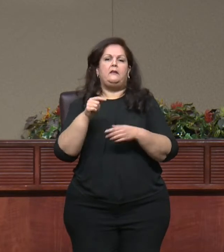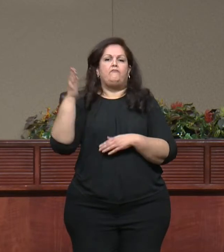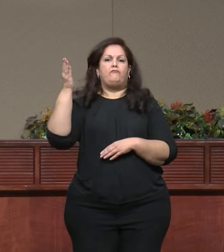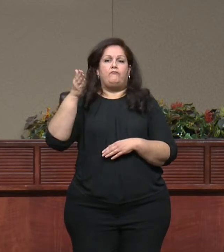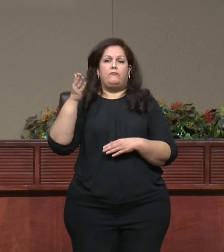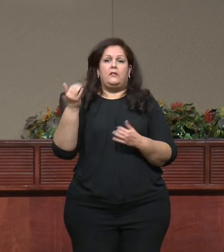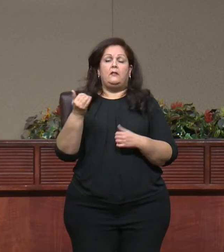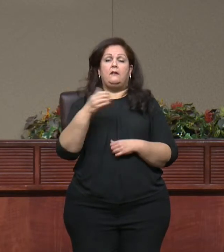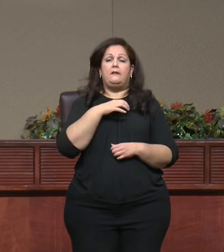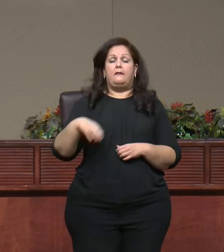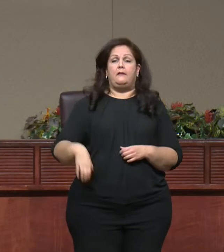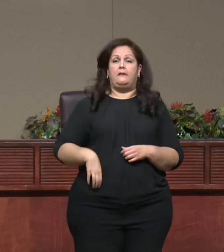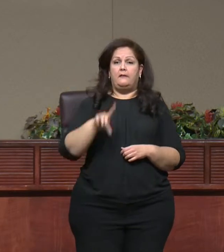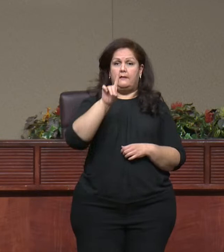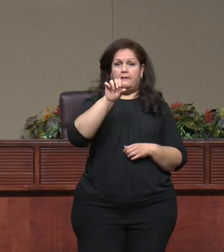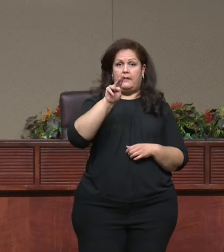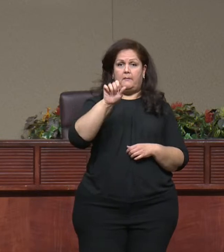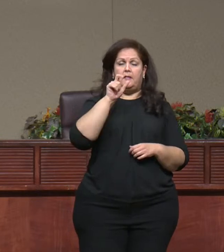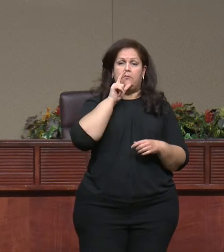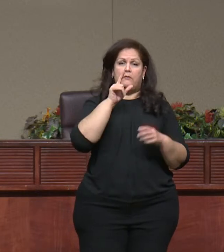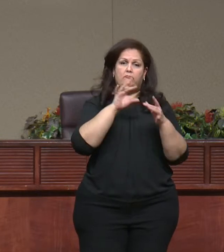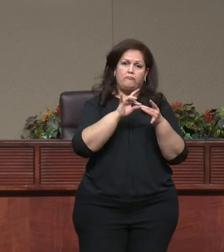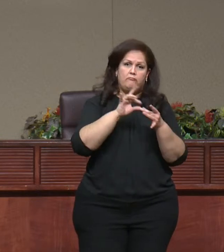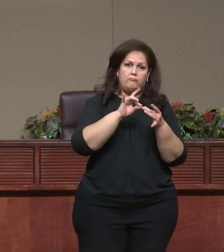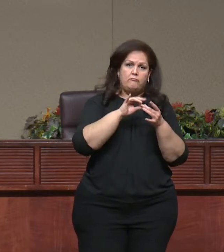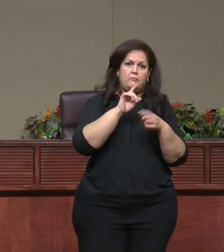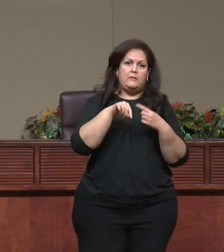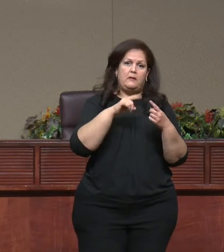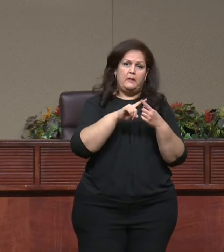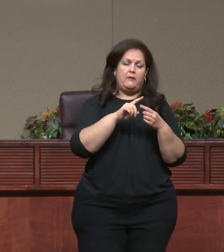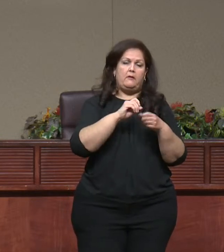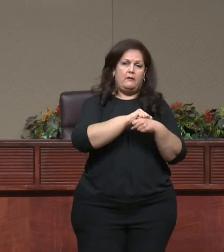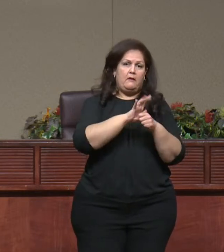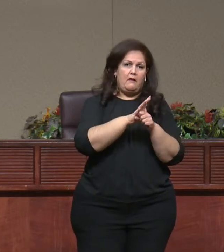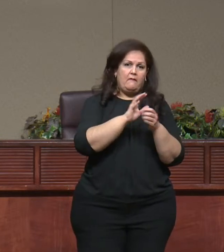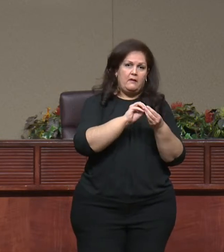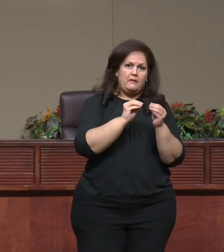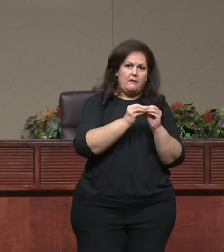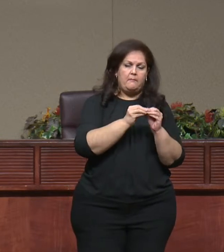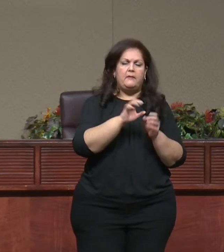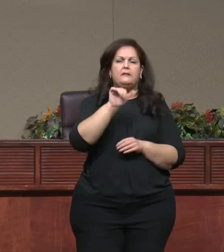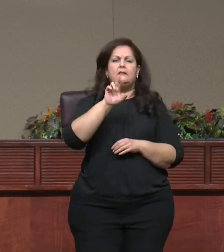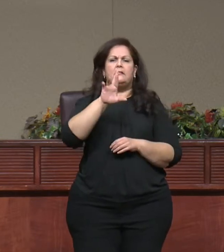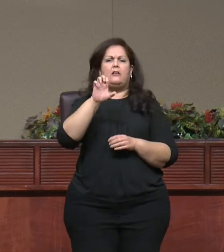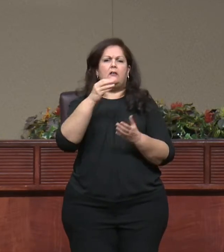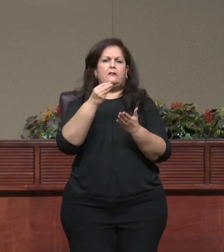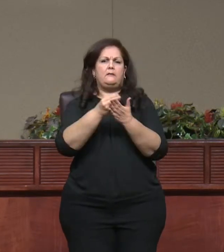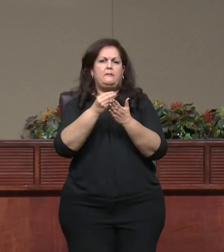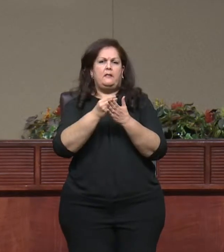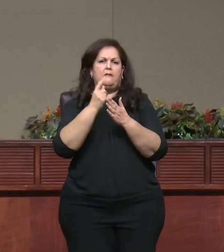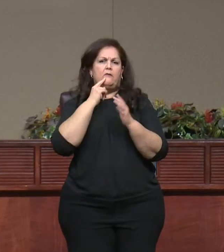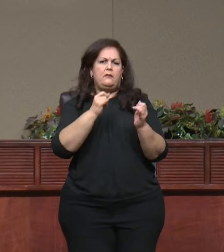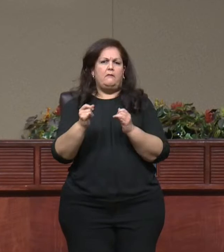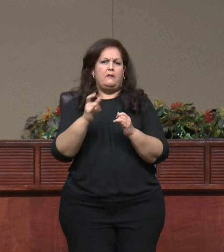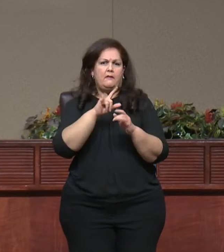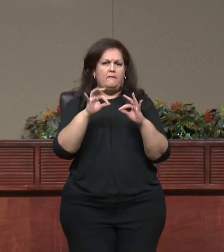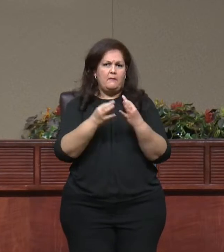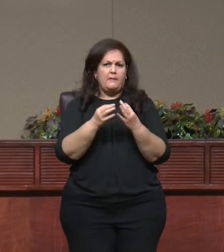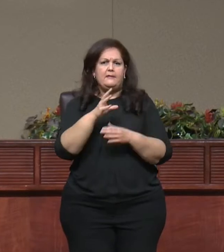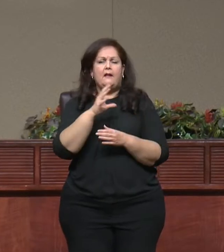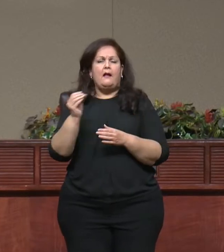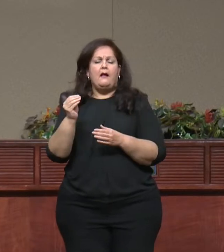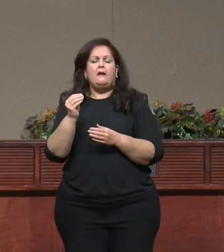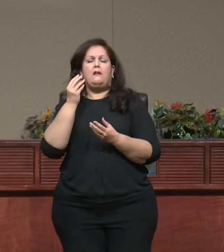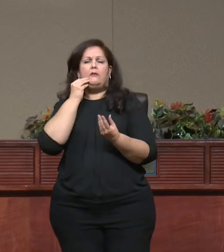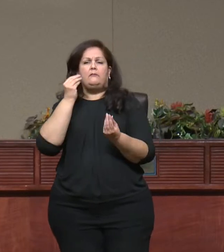our COVID-19 numbers and our positivity rates. He will give an update on CARES funding for individuals and families and report on